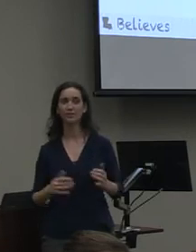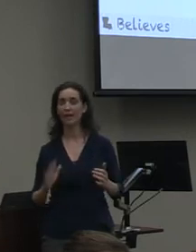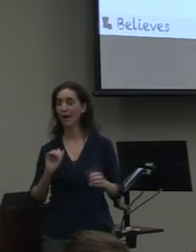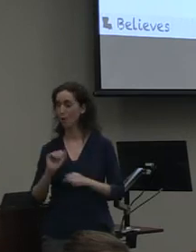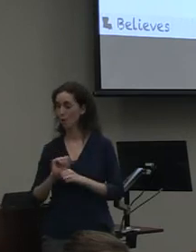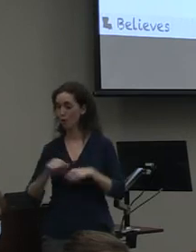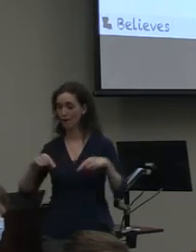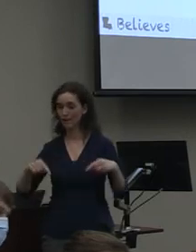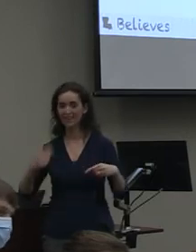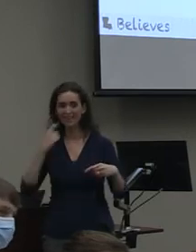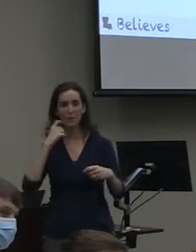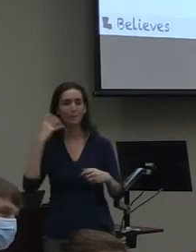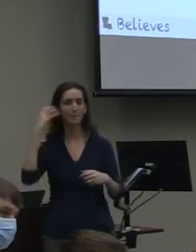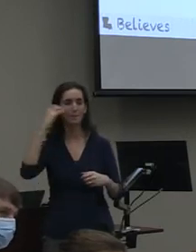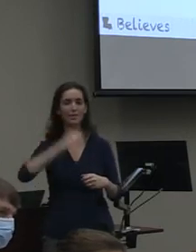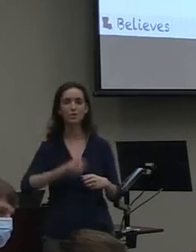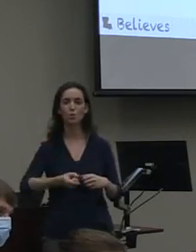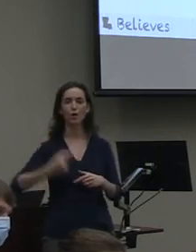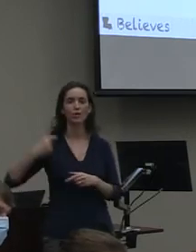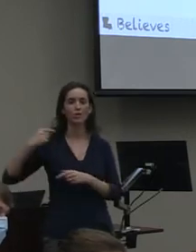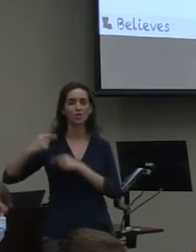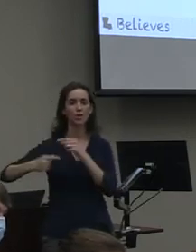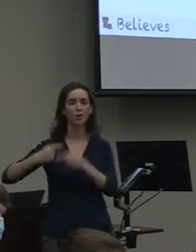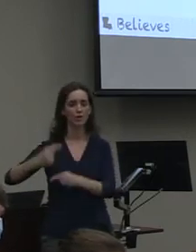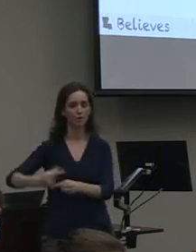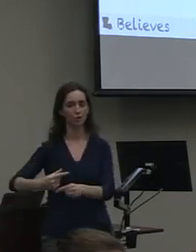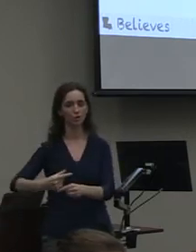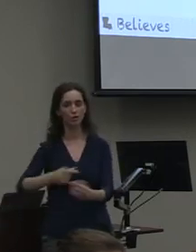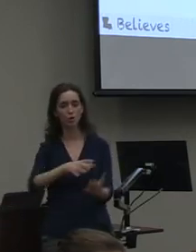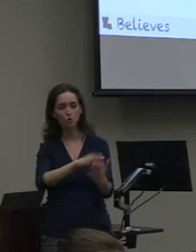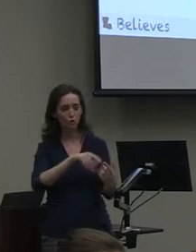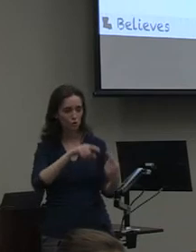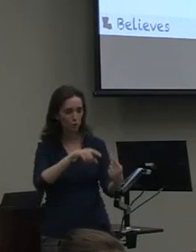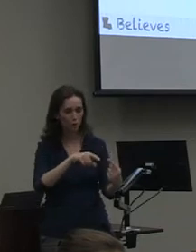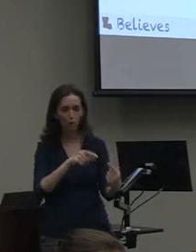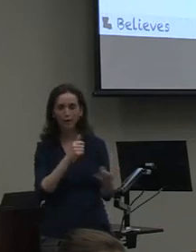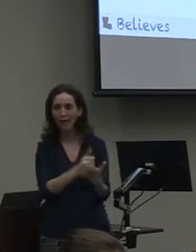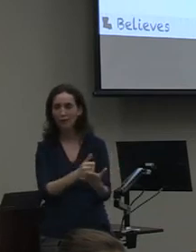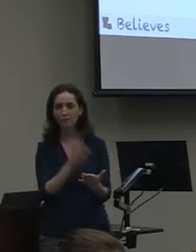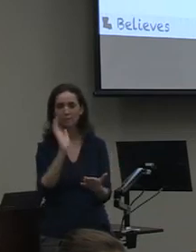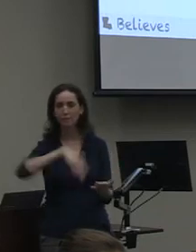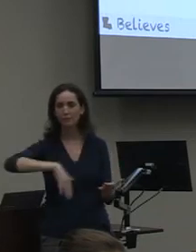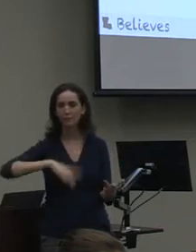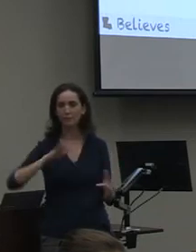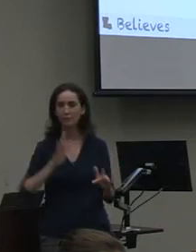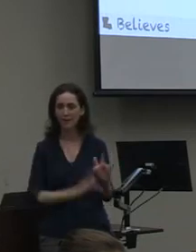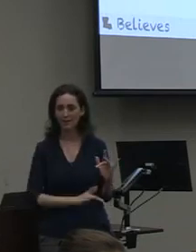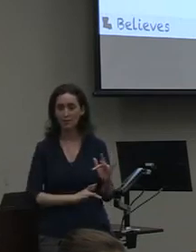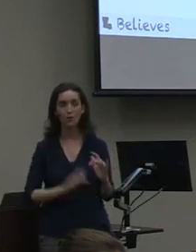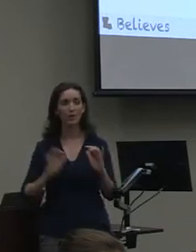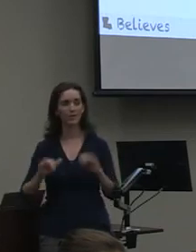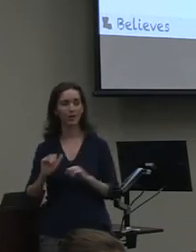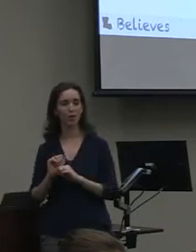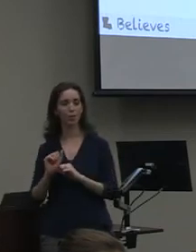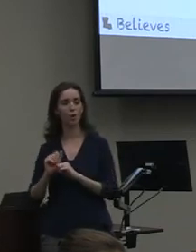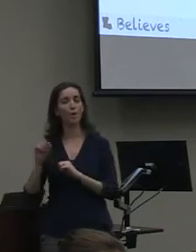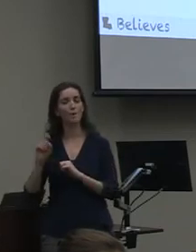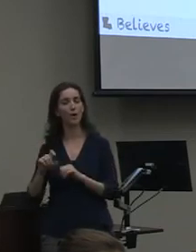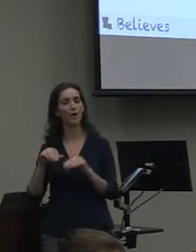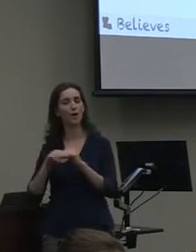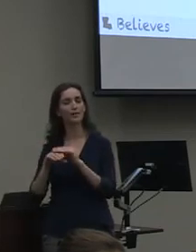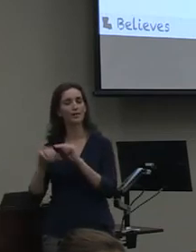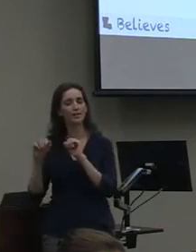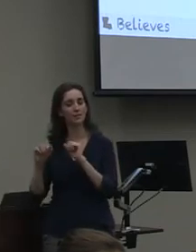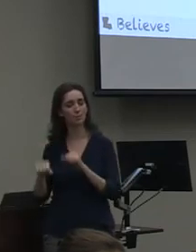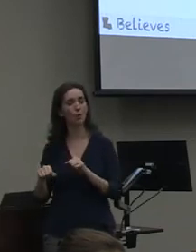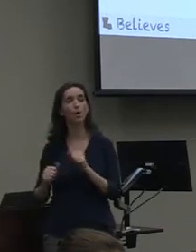we've missed an entire generation of assisting students in their struggle. So this work has to be accessible and is